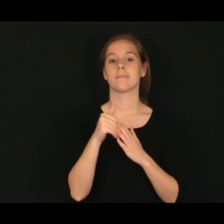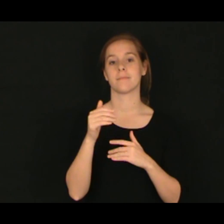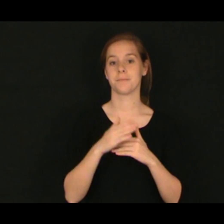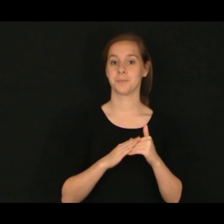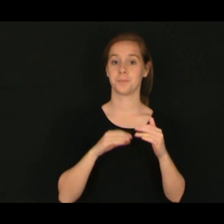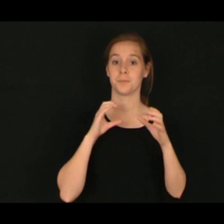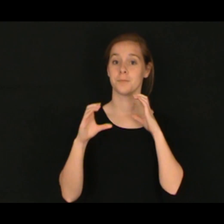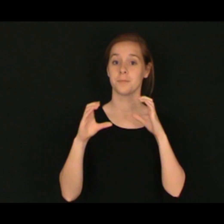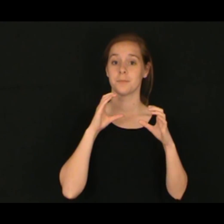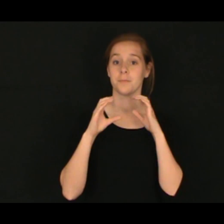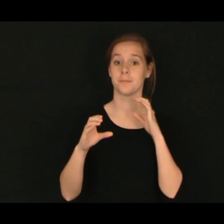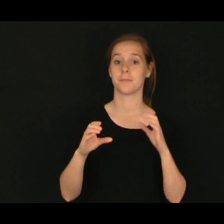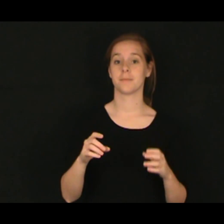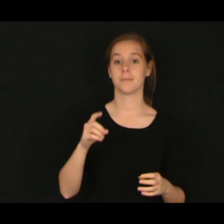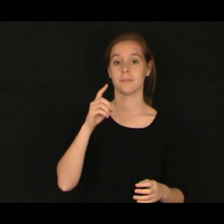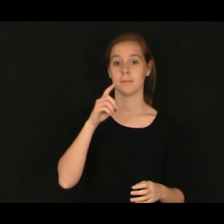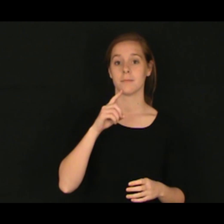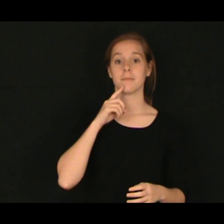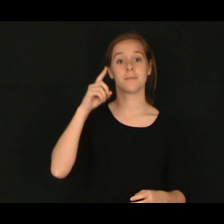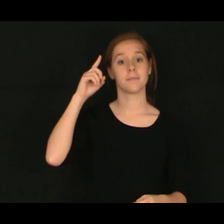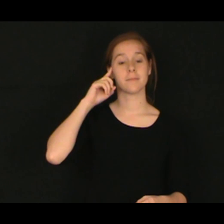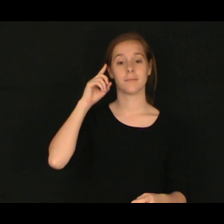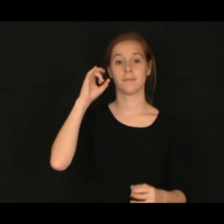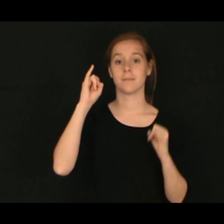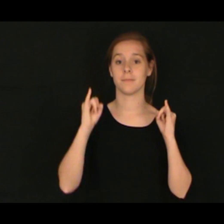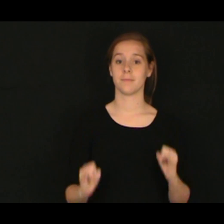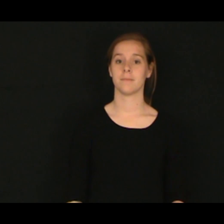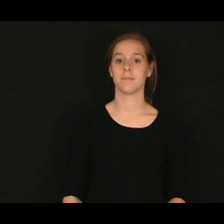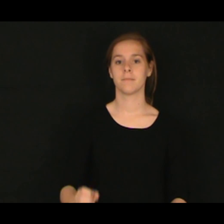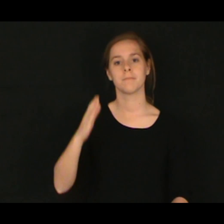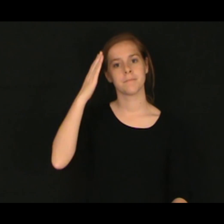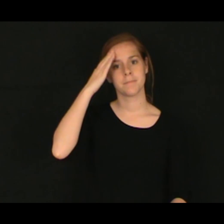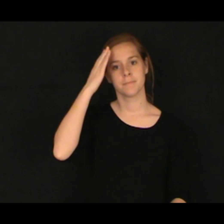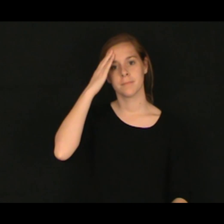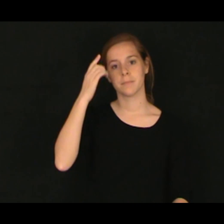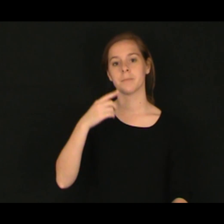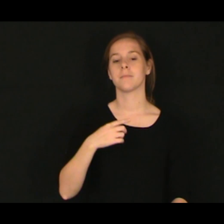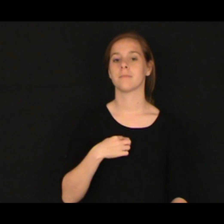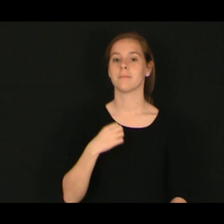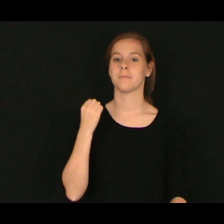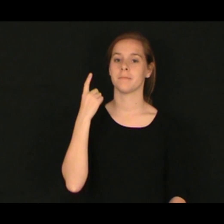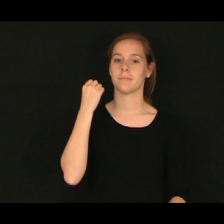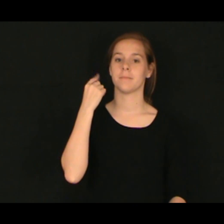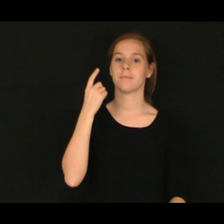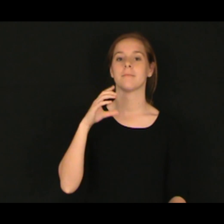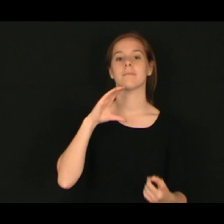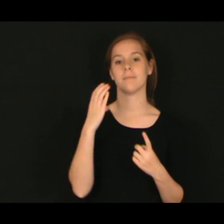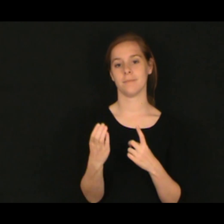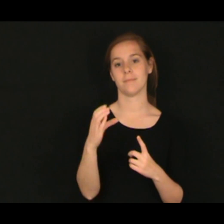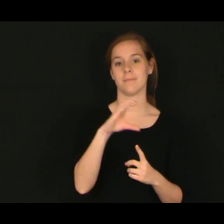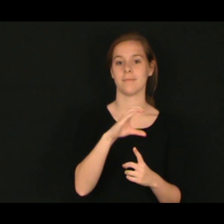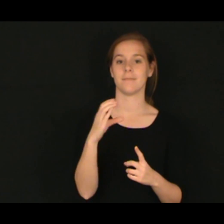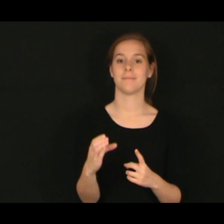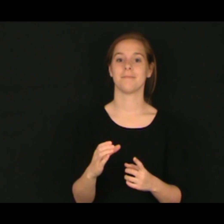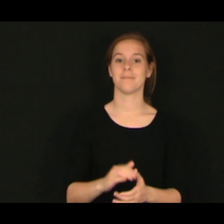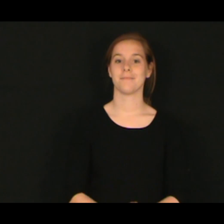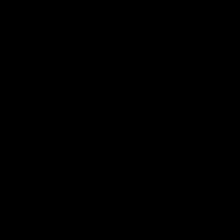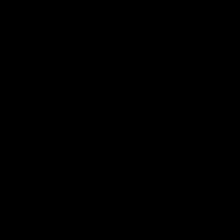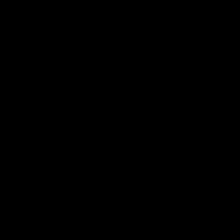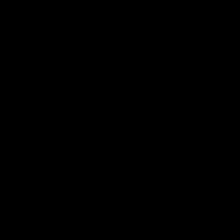feel comfortable communicating with deaf individuals, knowing that I have an understanding of their culture.